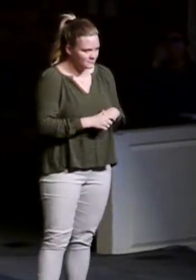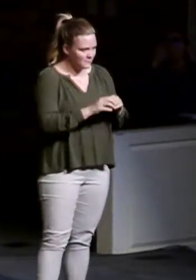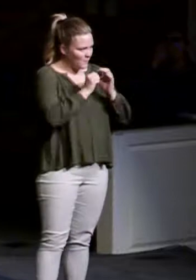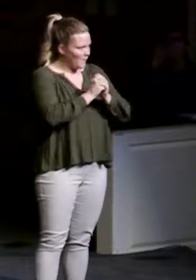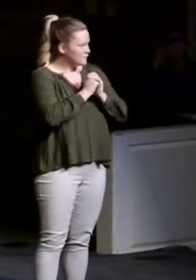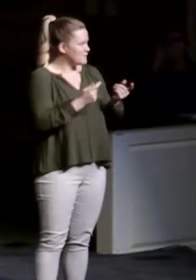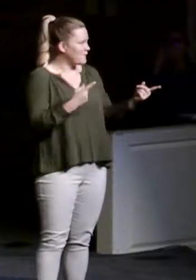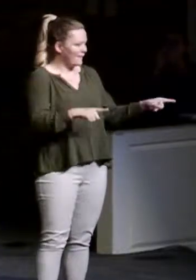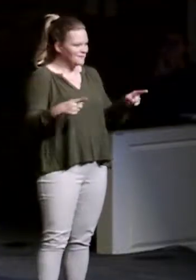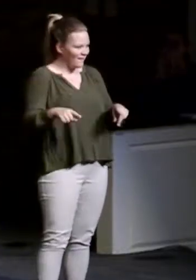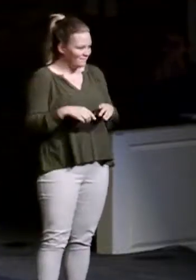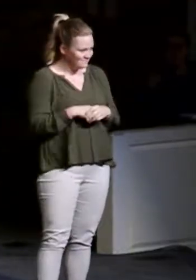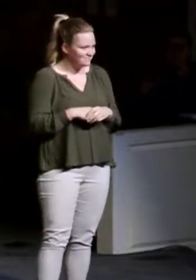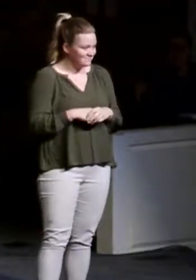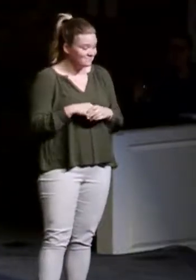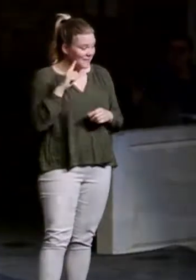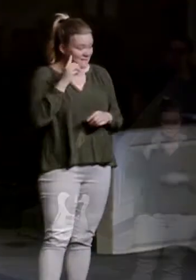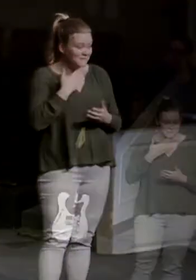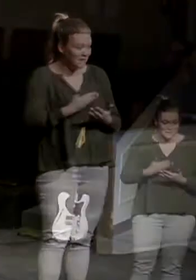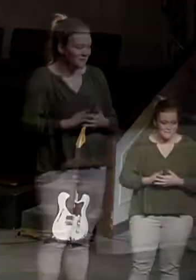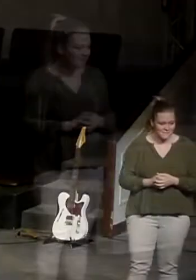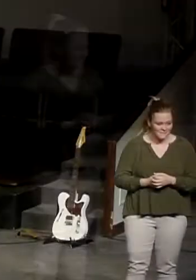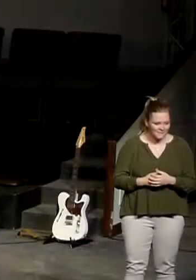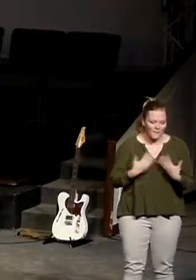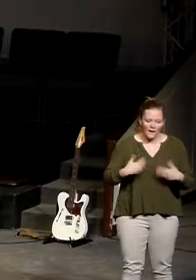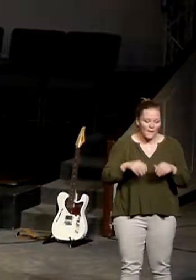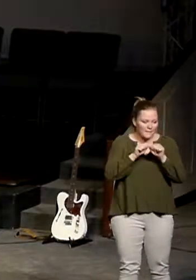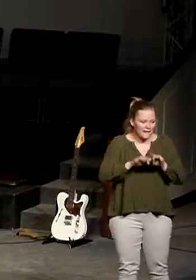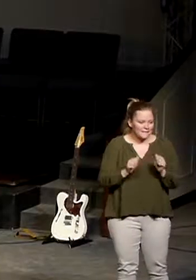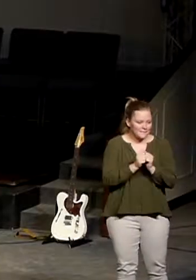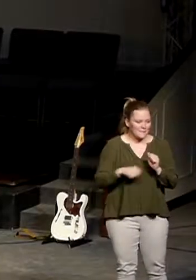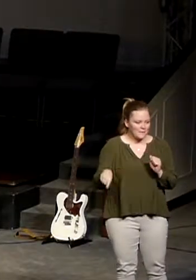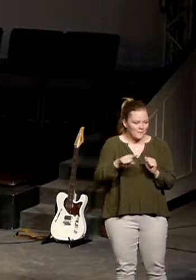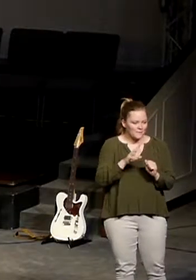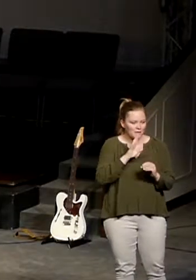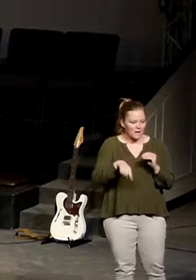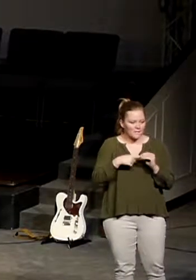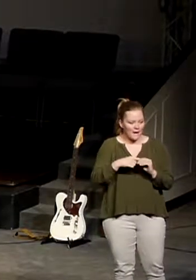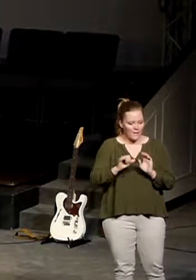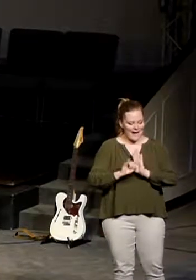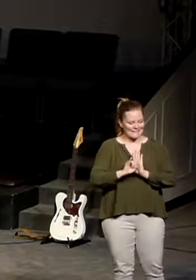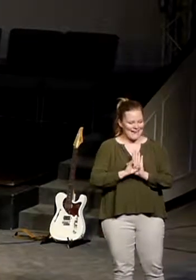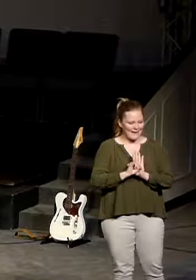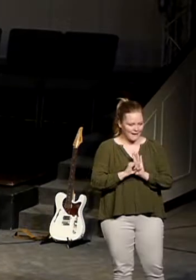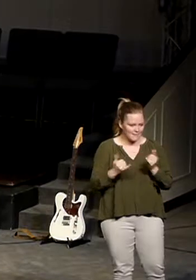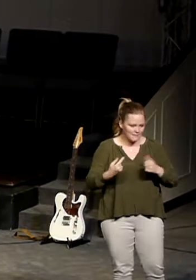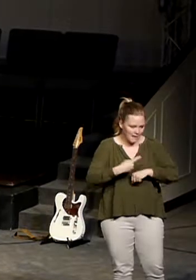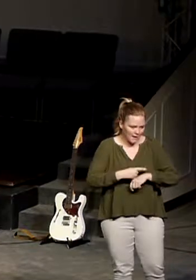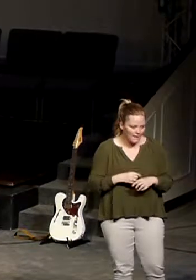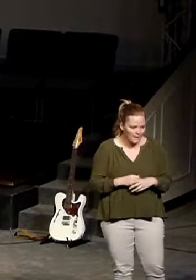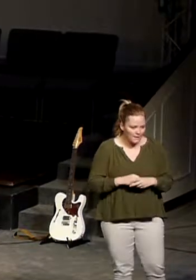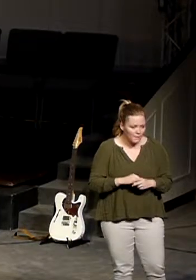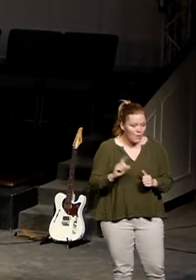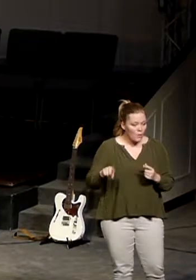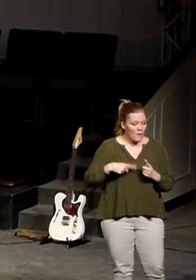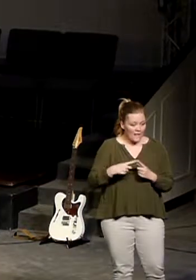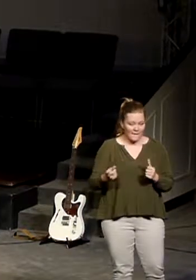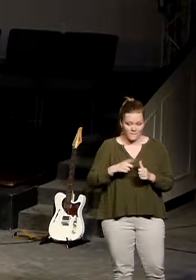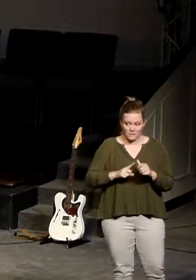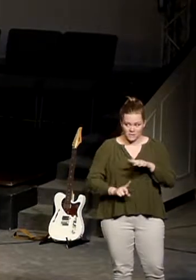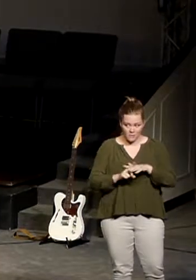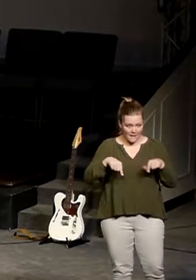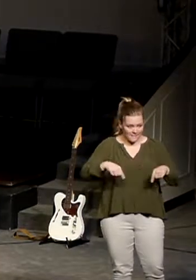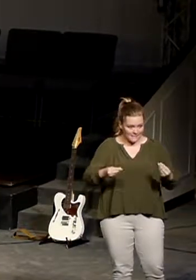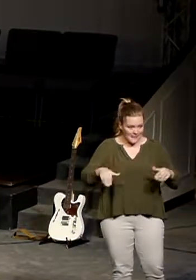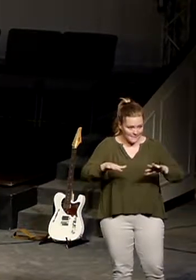out. That sounds good. What a blessing to be with you. I'm going to be talking about identity today. When I first got on this campus